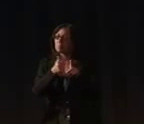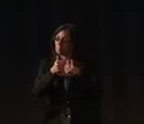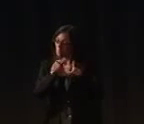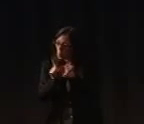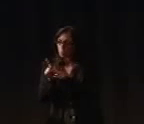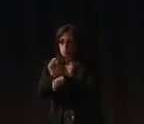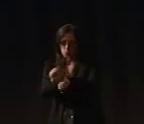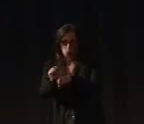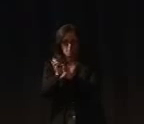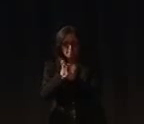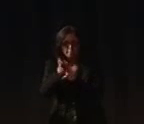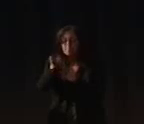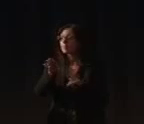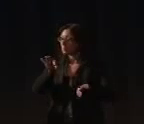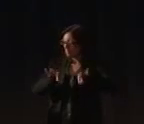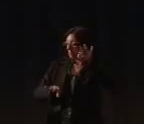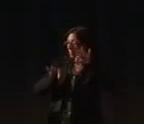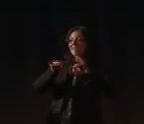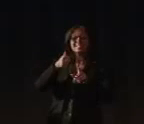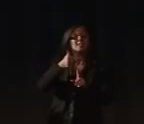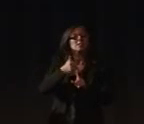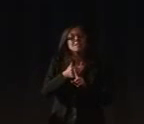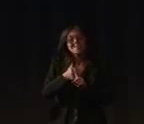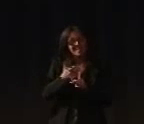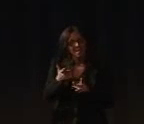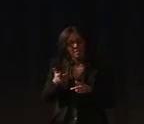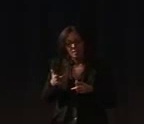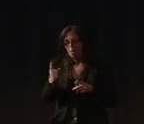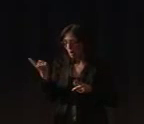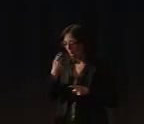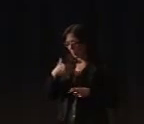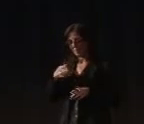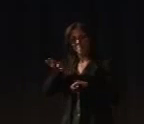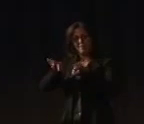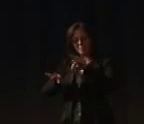connection. They are supposed to be in control, and they always